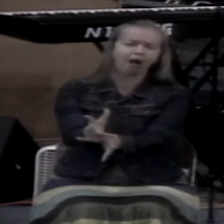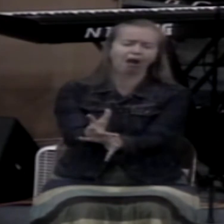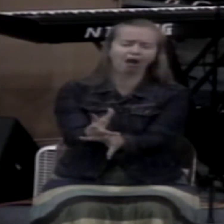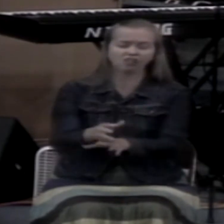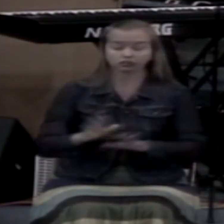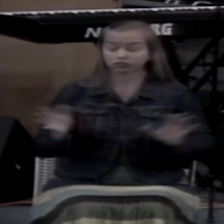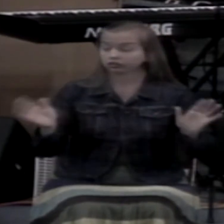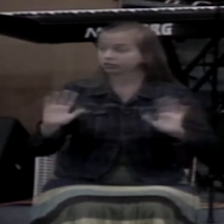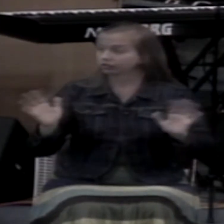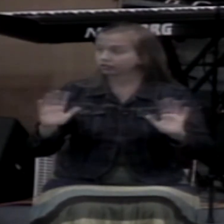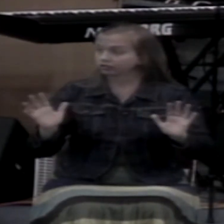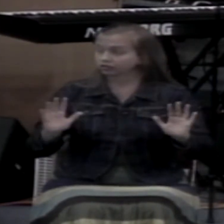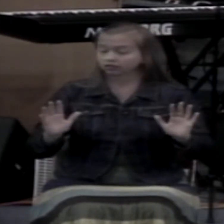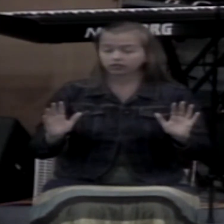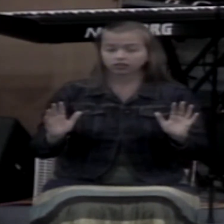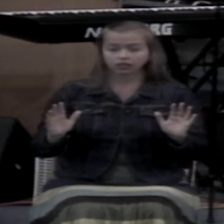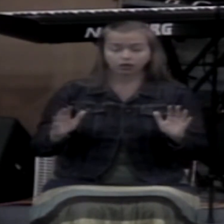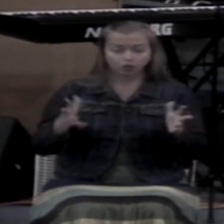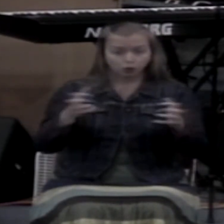Now, the fruit of the Spirit